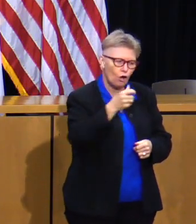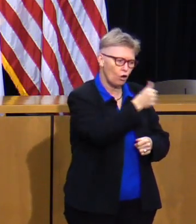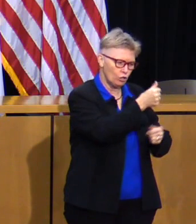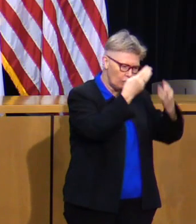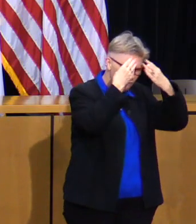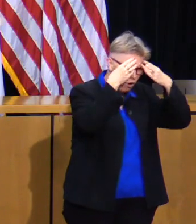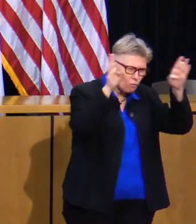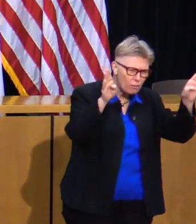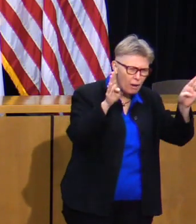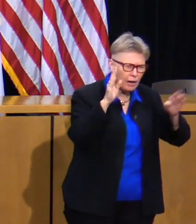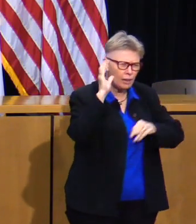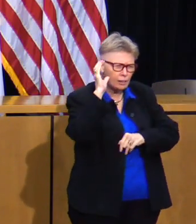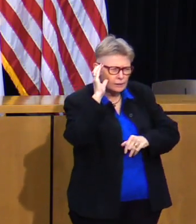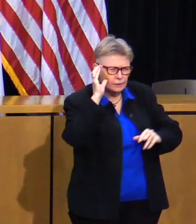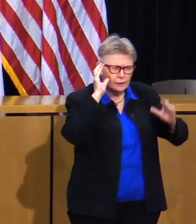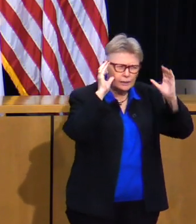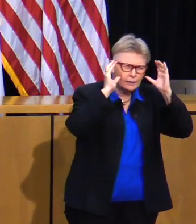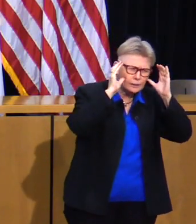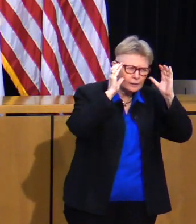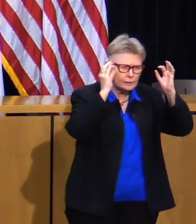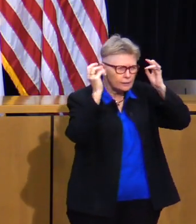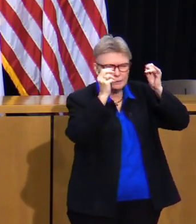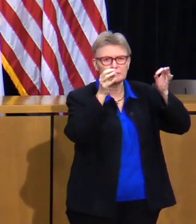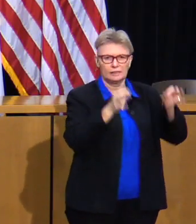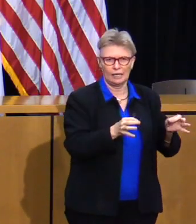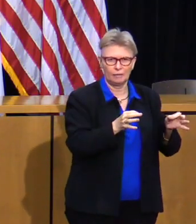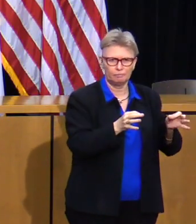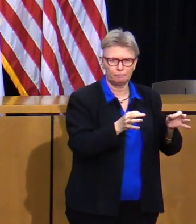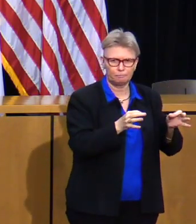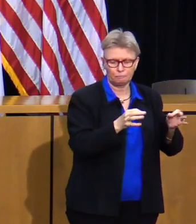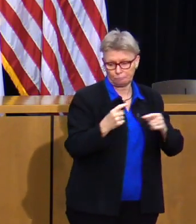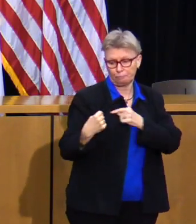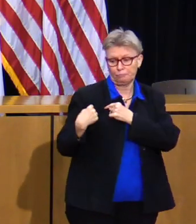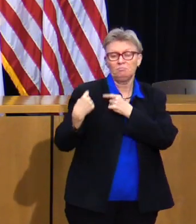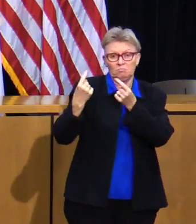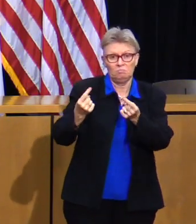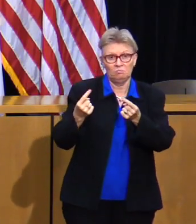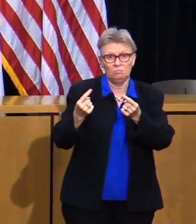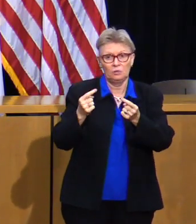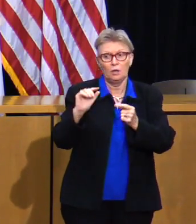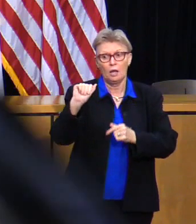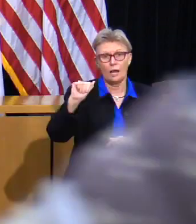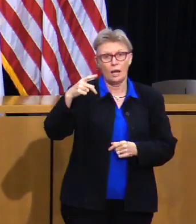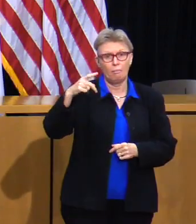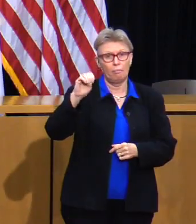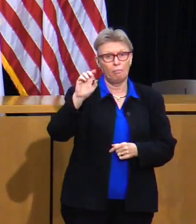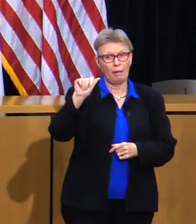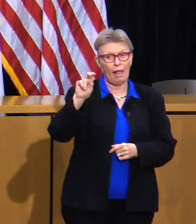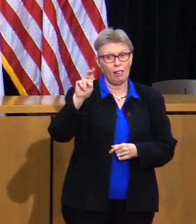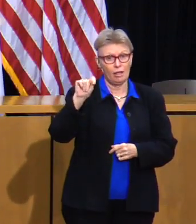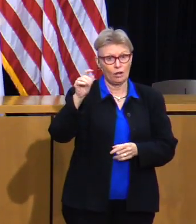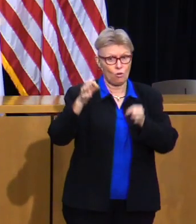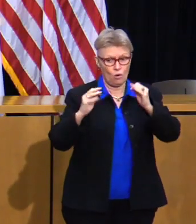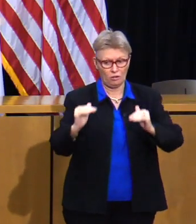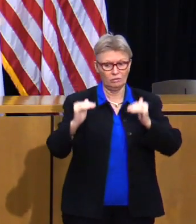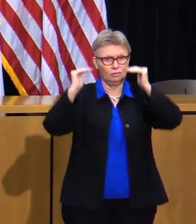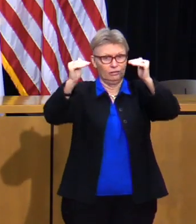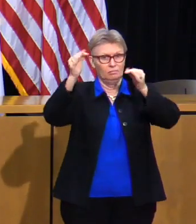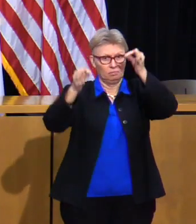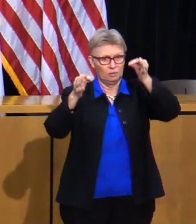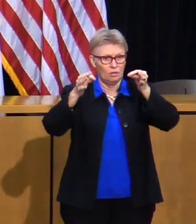approach to the issues. As an appellate court judge, she's authored 30 decisions over the past 3